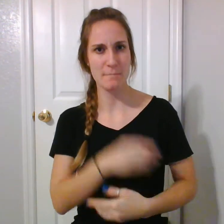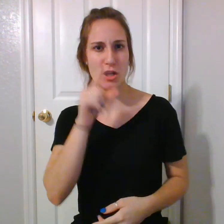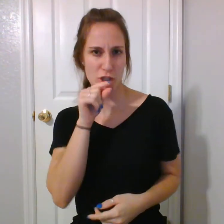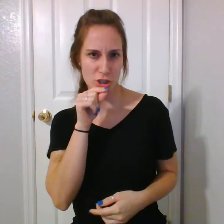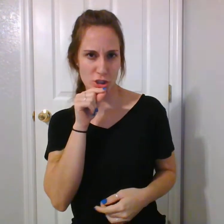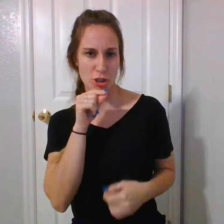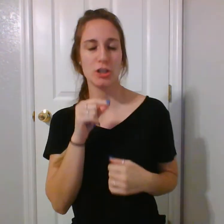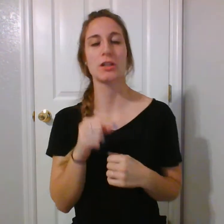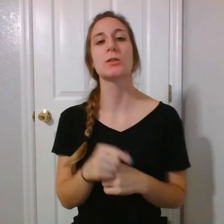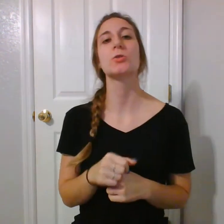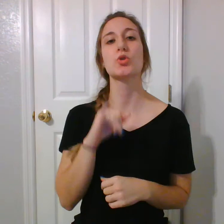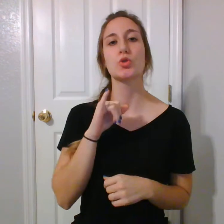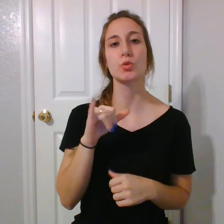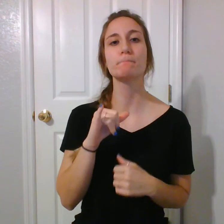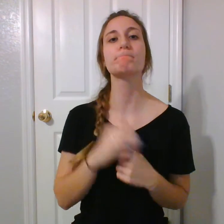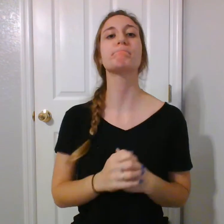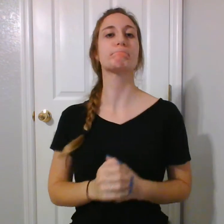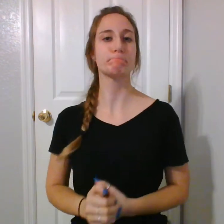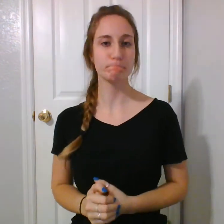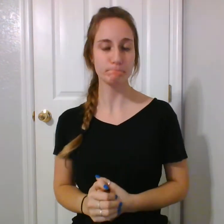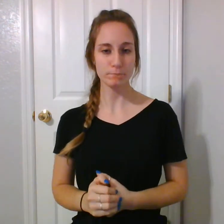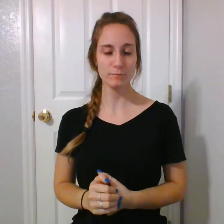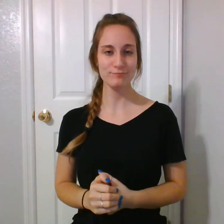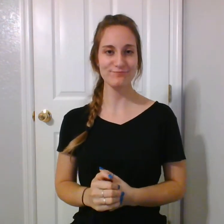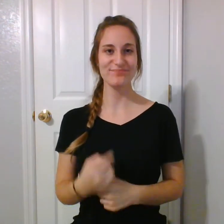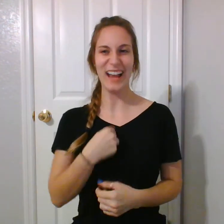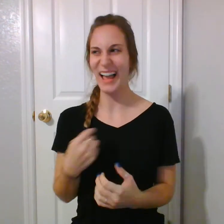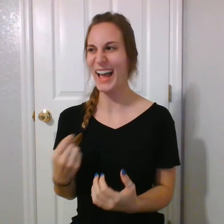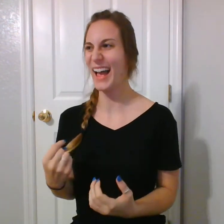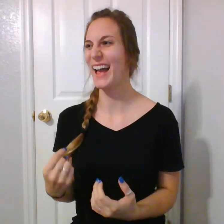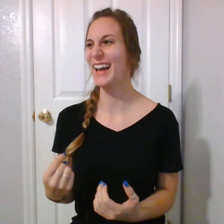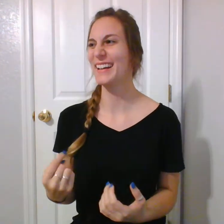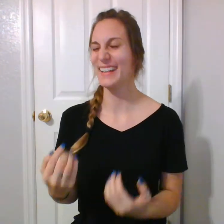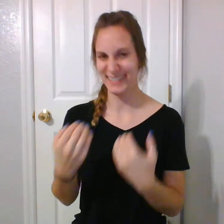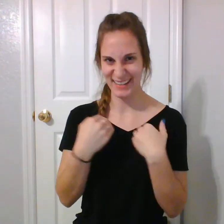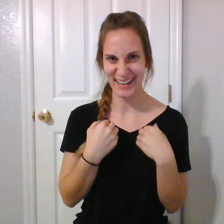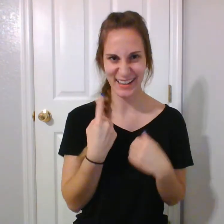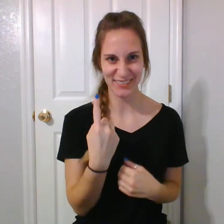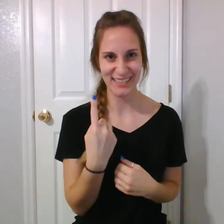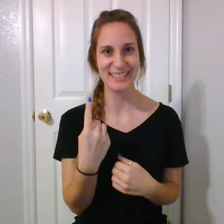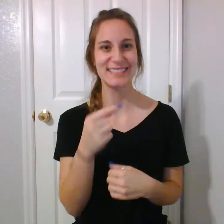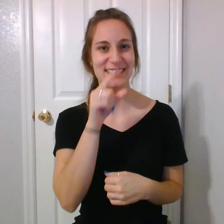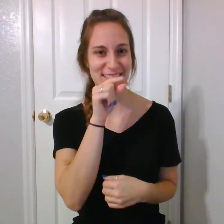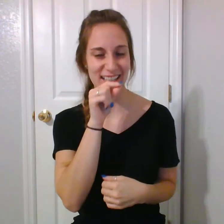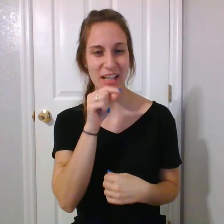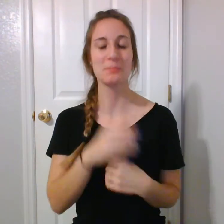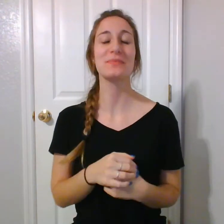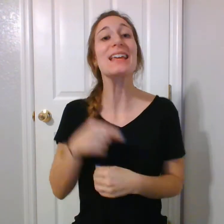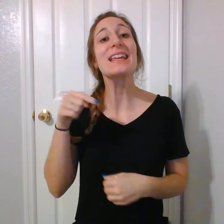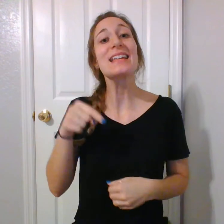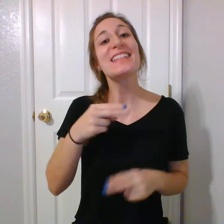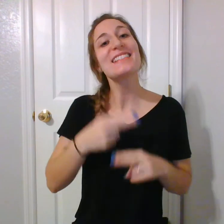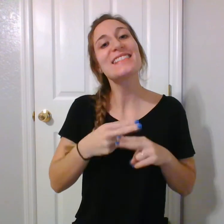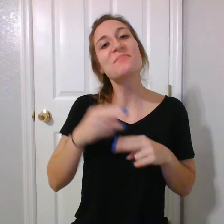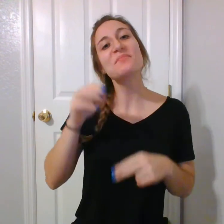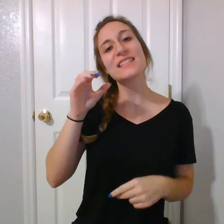Hi! I got one. This is Patsy, one of my sweetest little chickens. She hasn't laid an egg yet, but